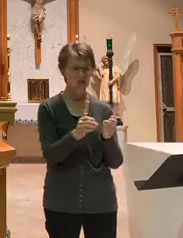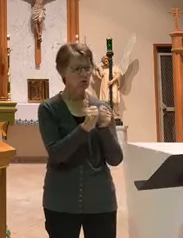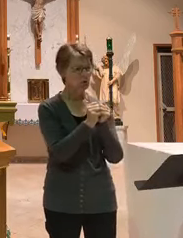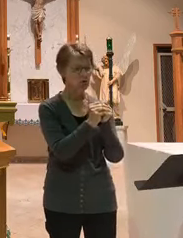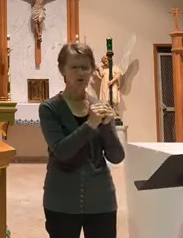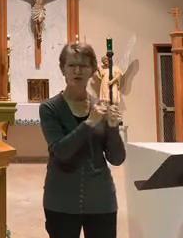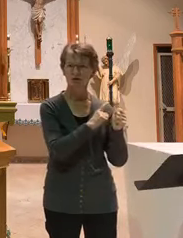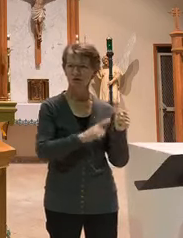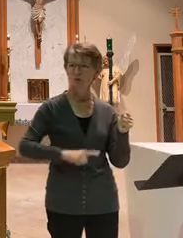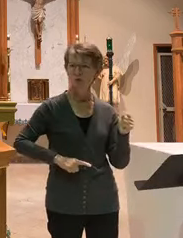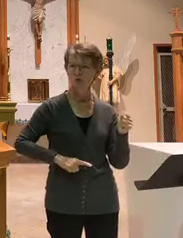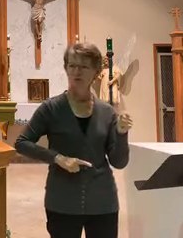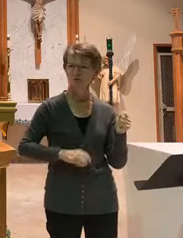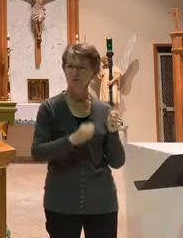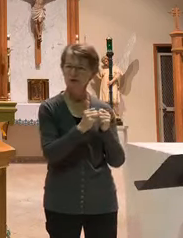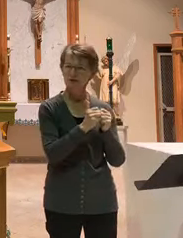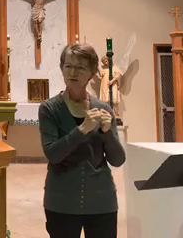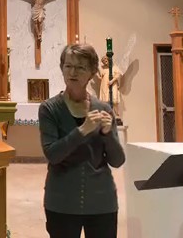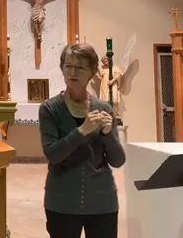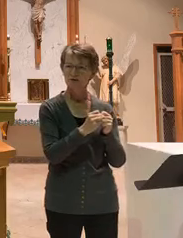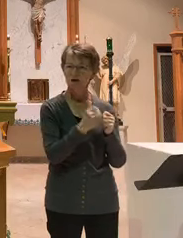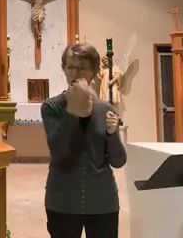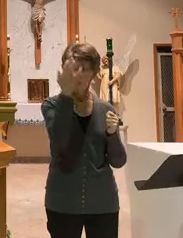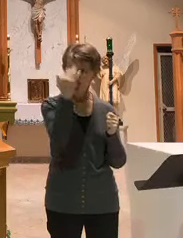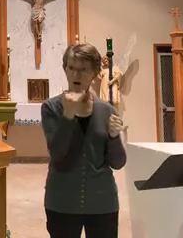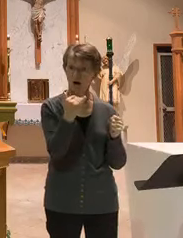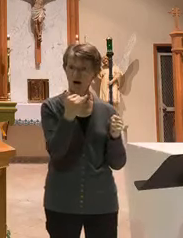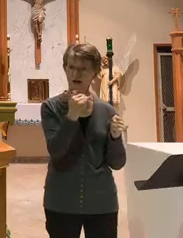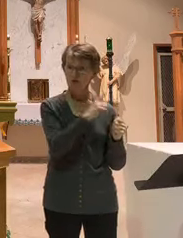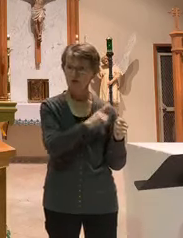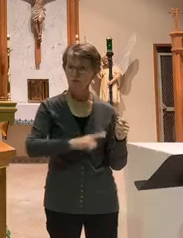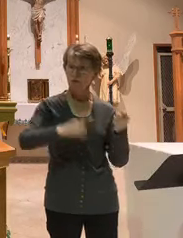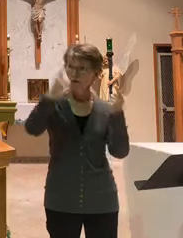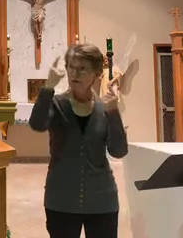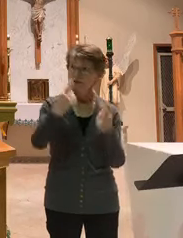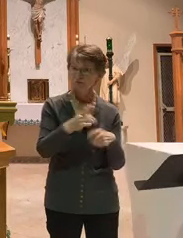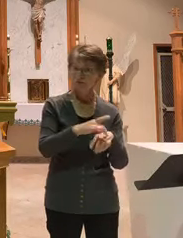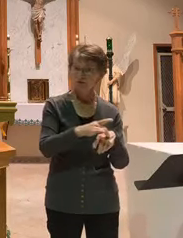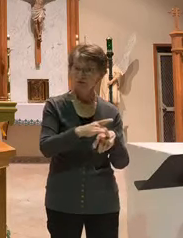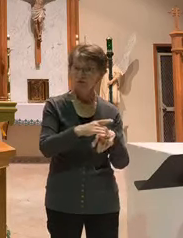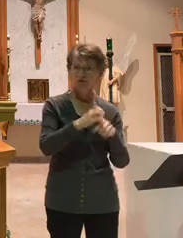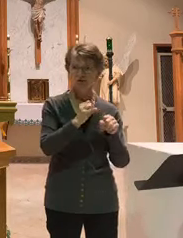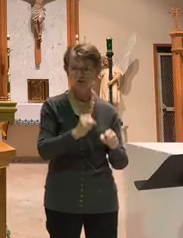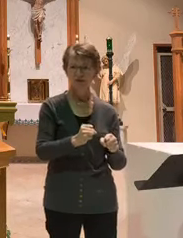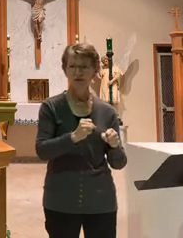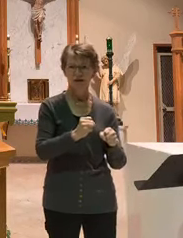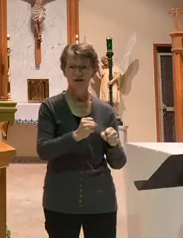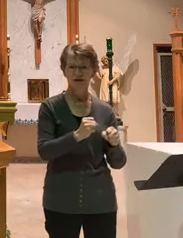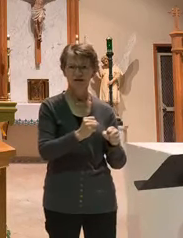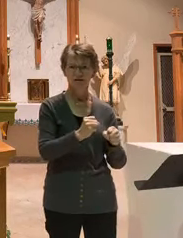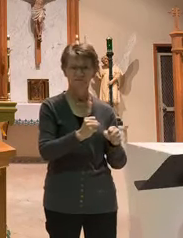Christ died and came to life, that he might be Lord of both the dead and the living.